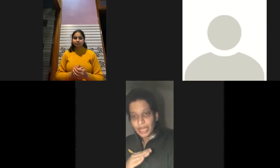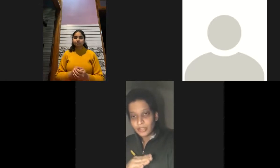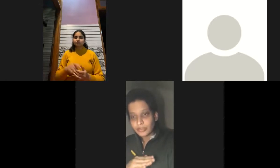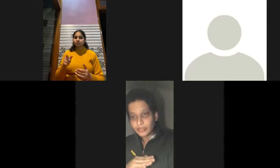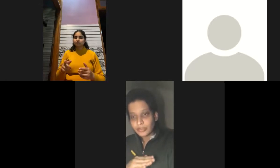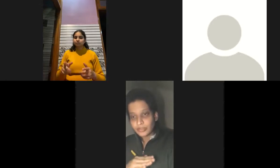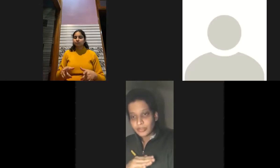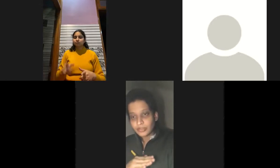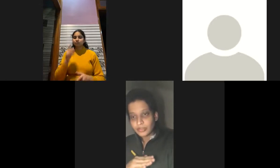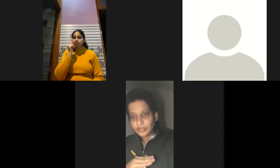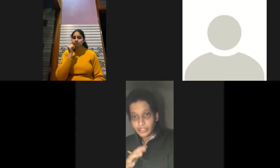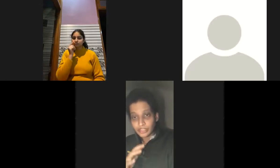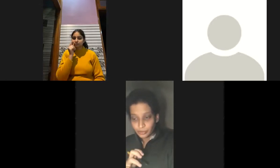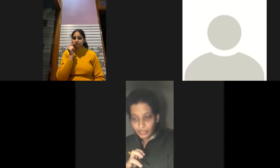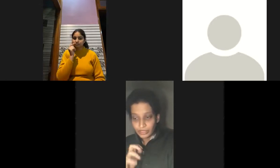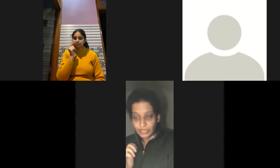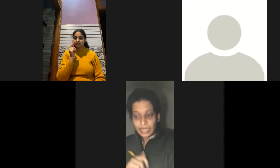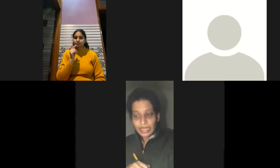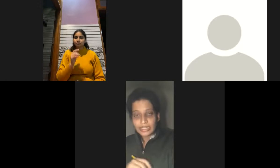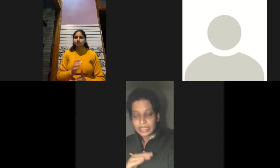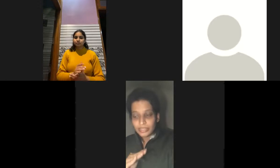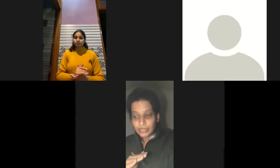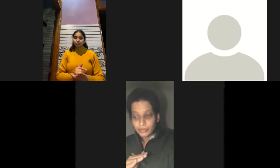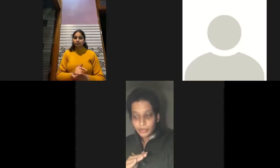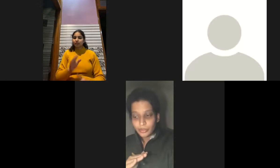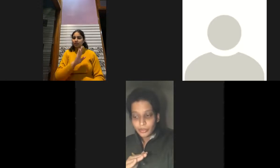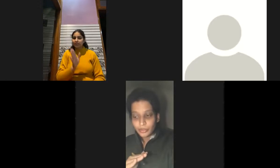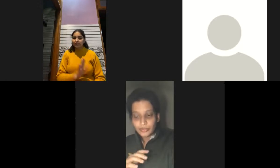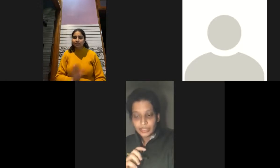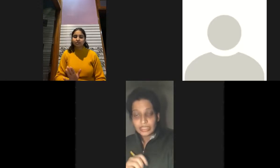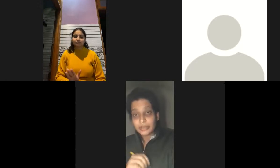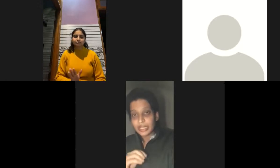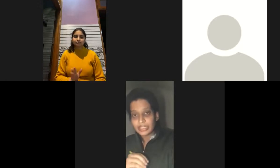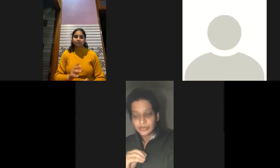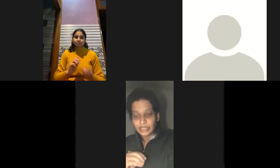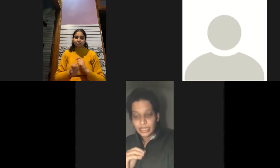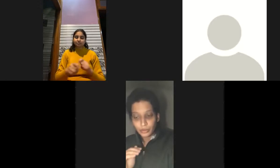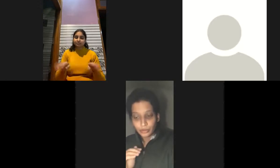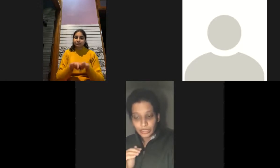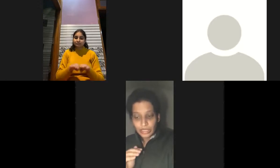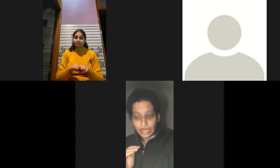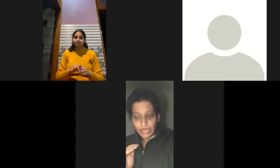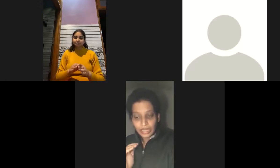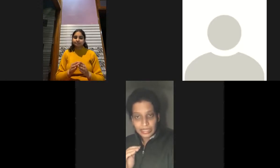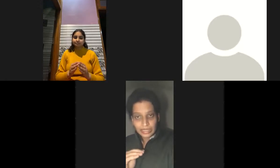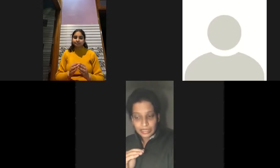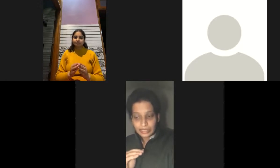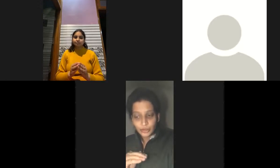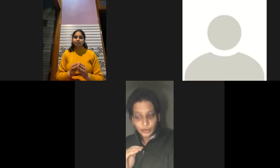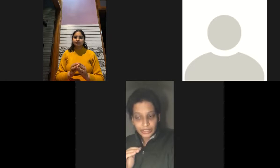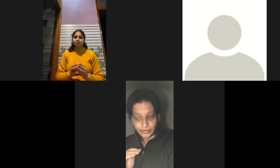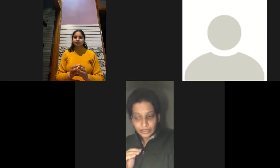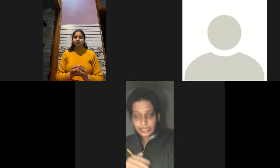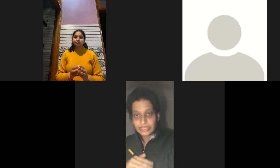a man of sound mind and judgment, and can never come to terms with his similarities with the Yahoos, as unlike